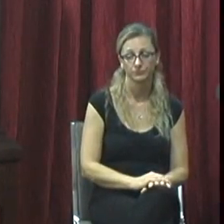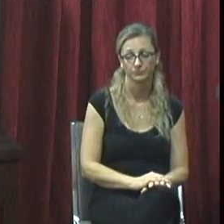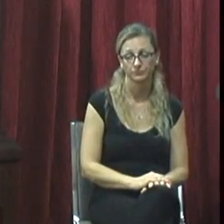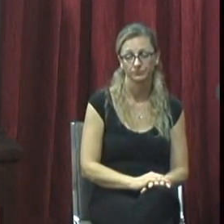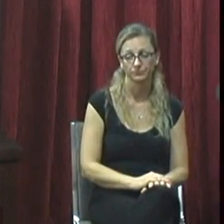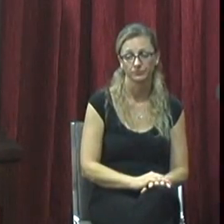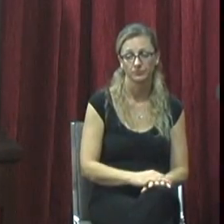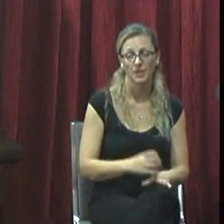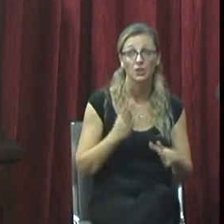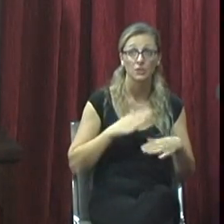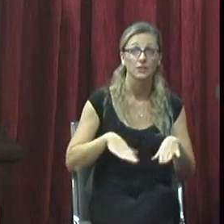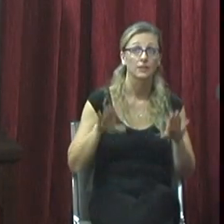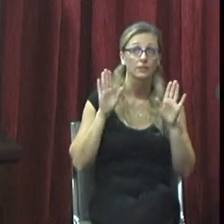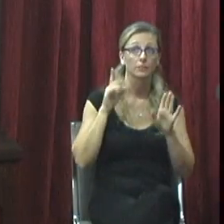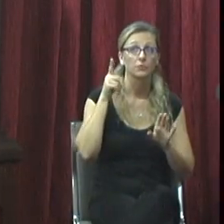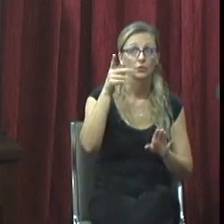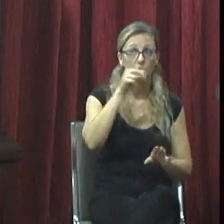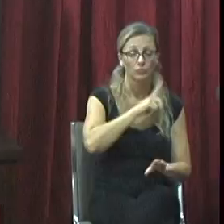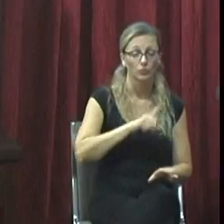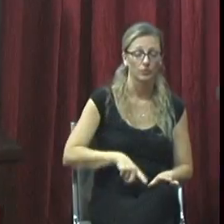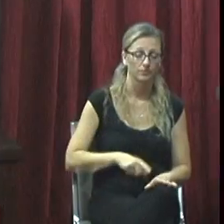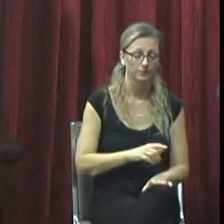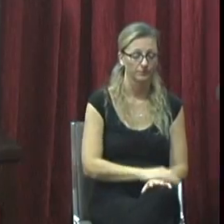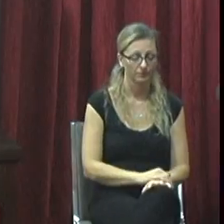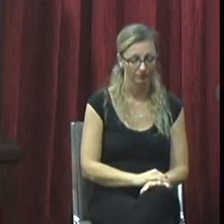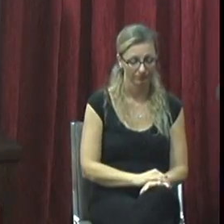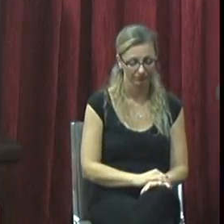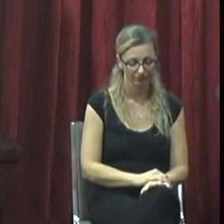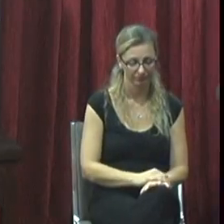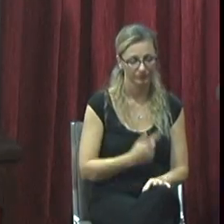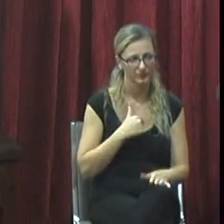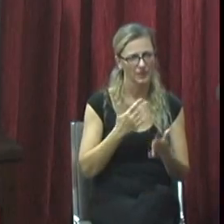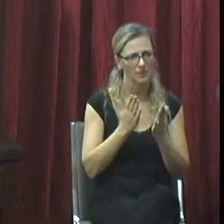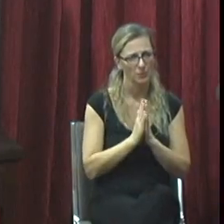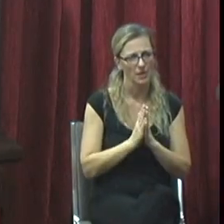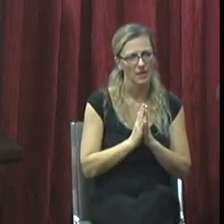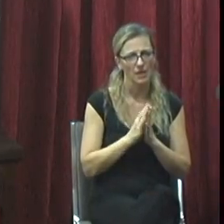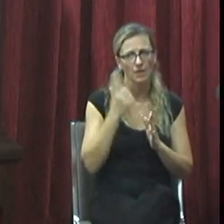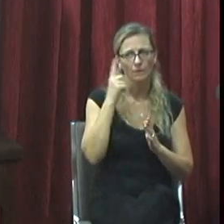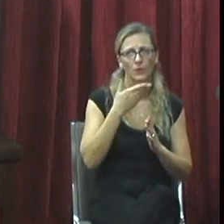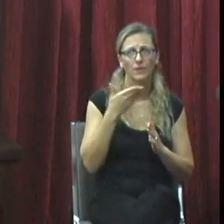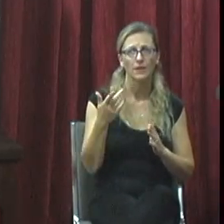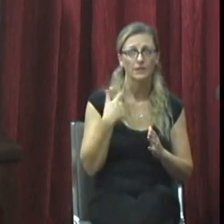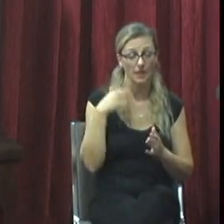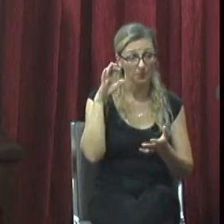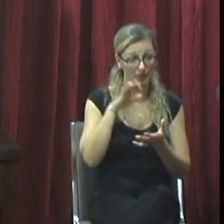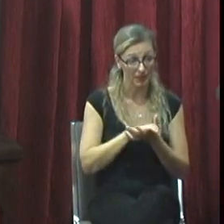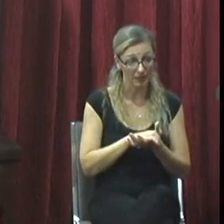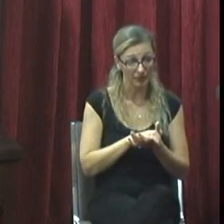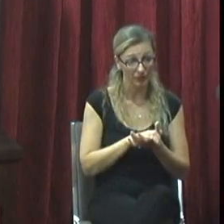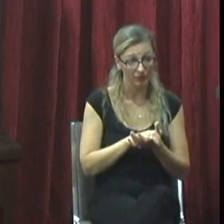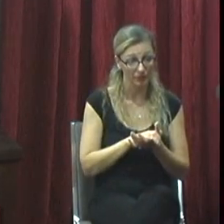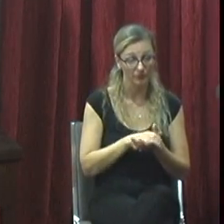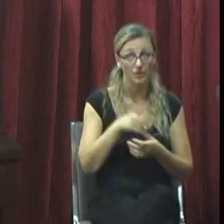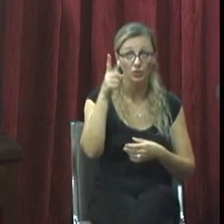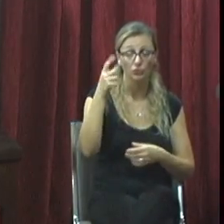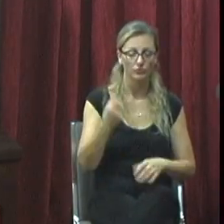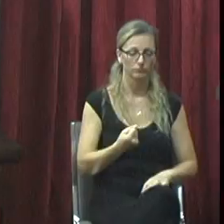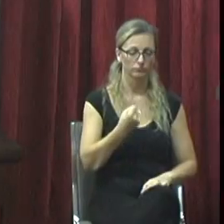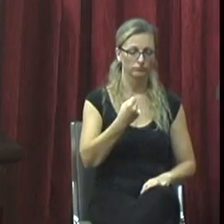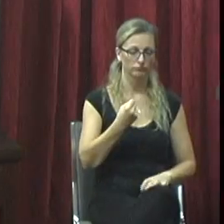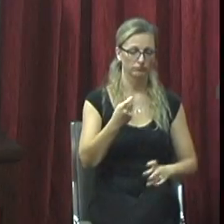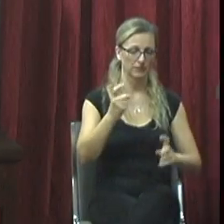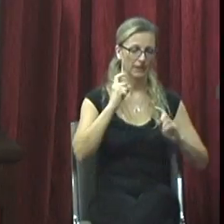And I just give these things to you, Lord. And I pray, Father, for the things that I believe you've put in me